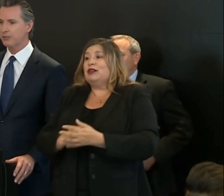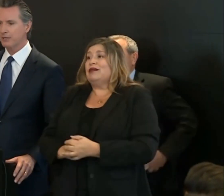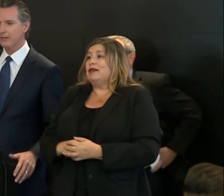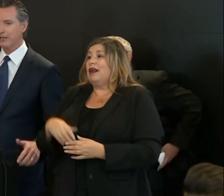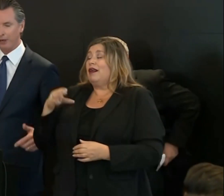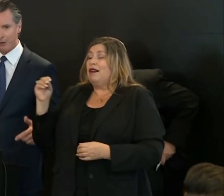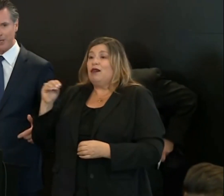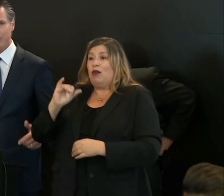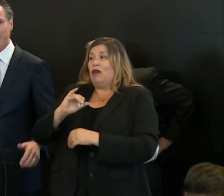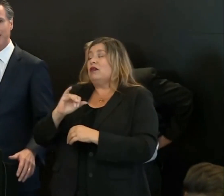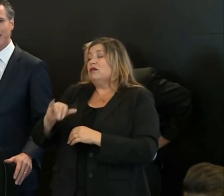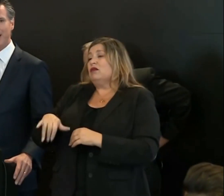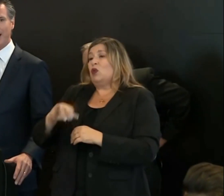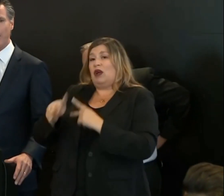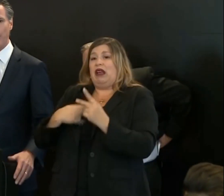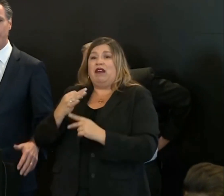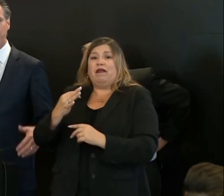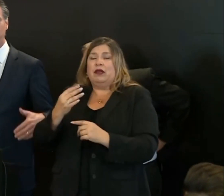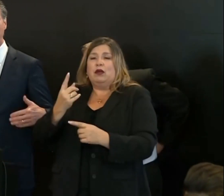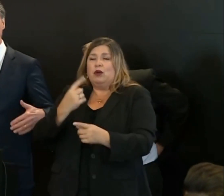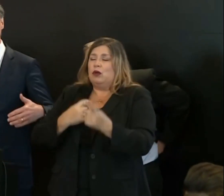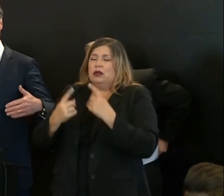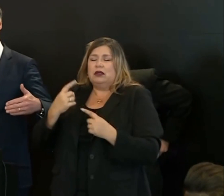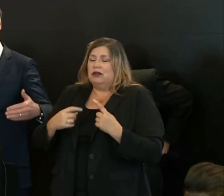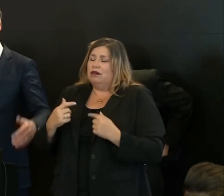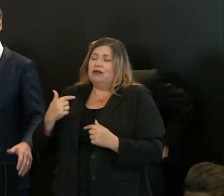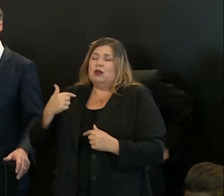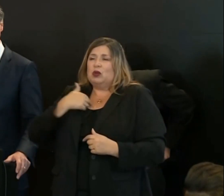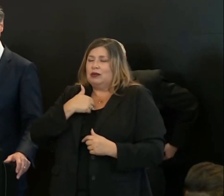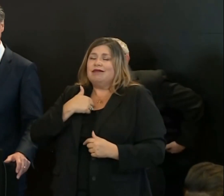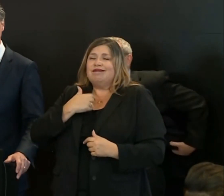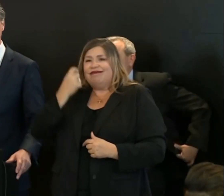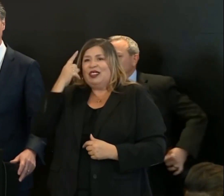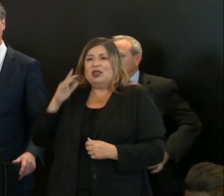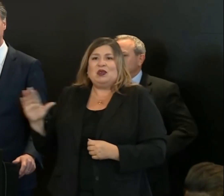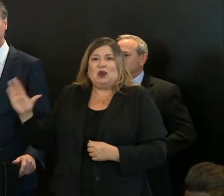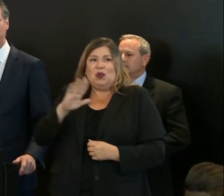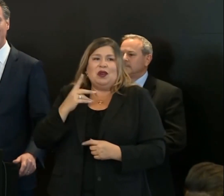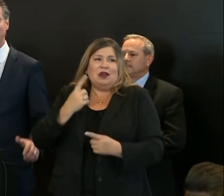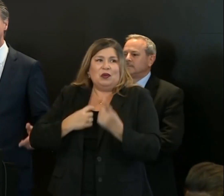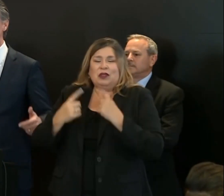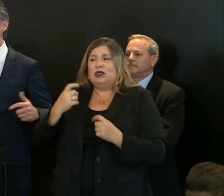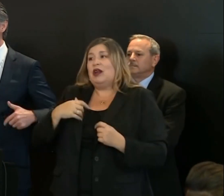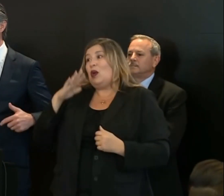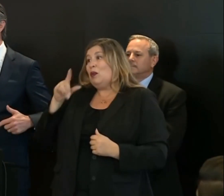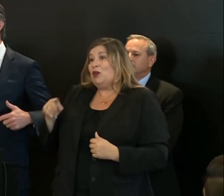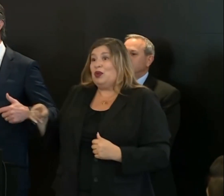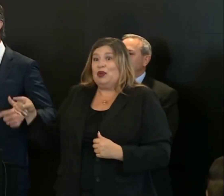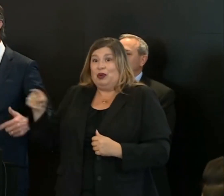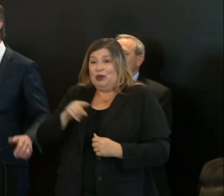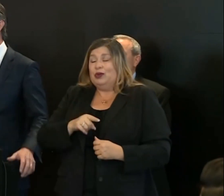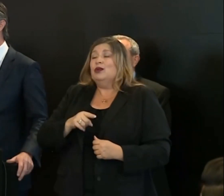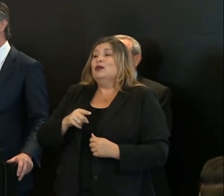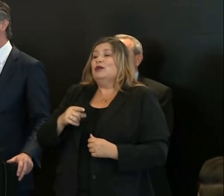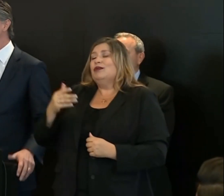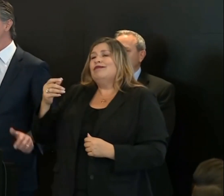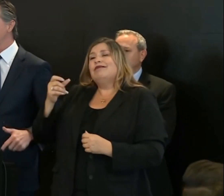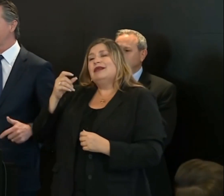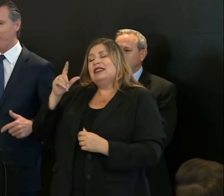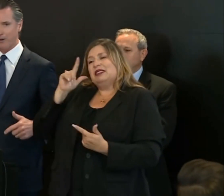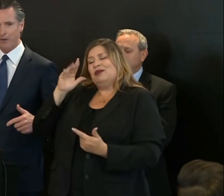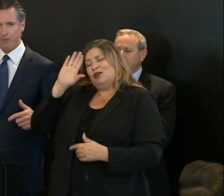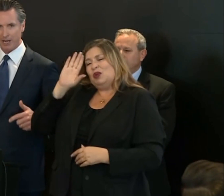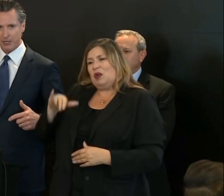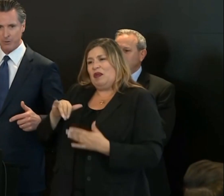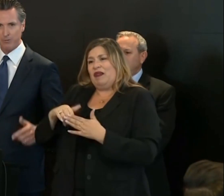and those clearly are understandable questions, and I hope you, in anticipation of our responses,